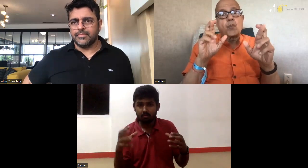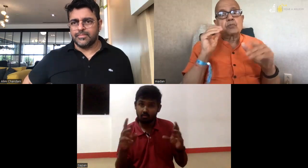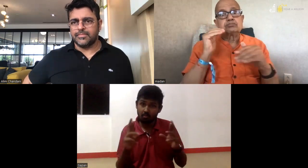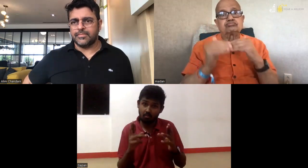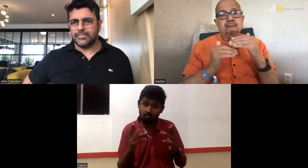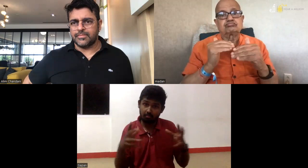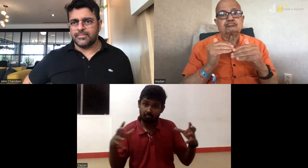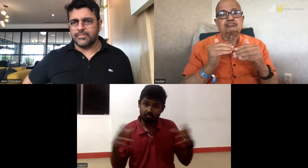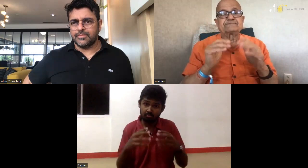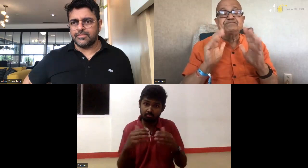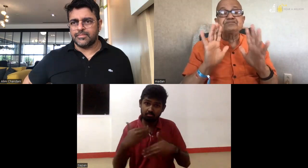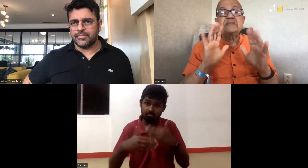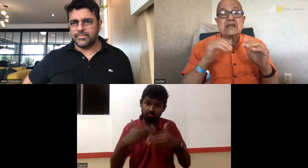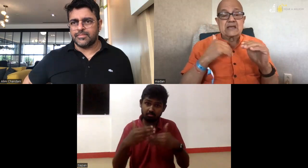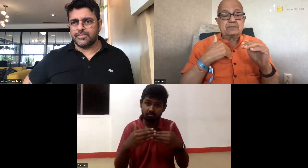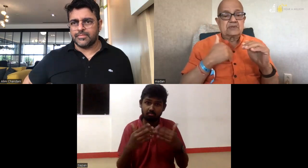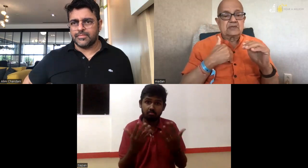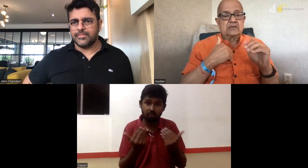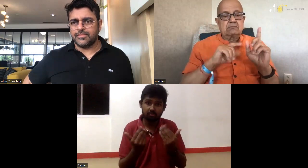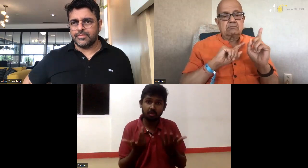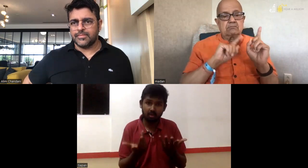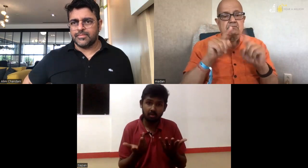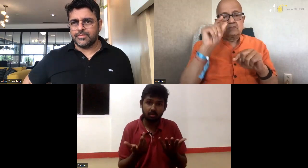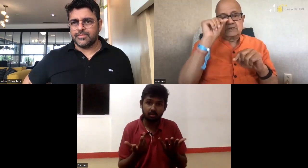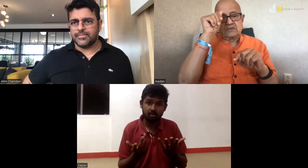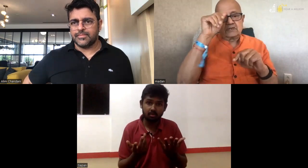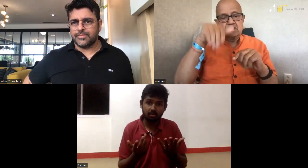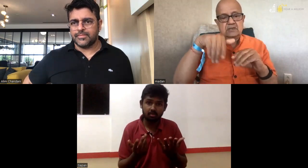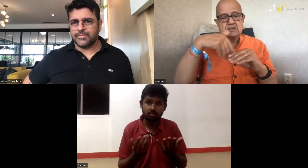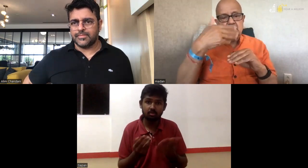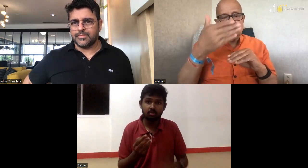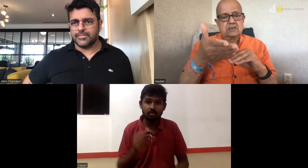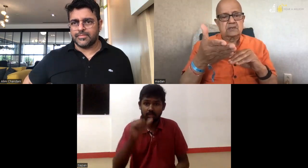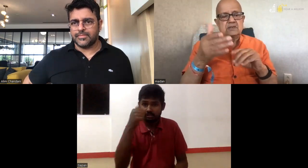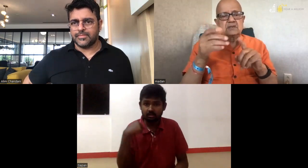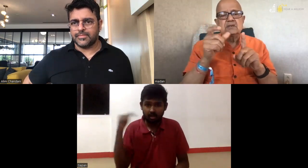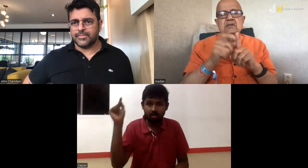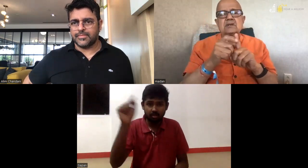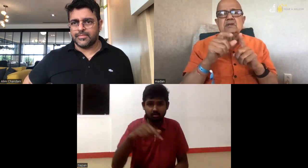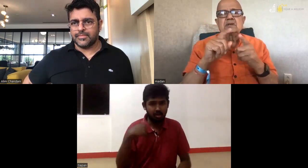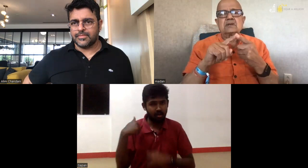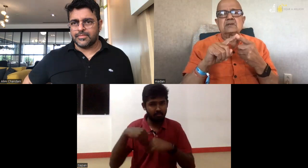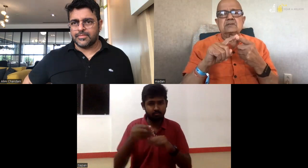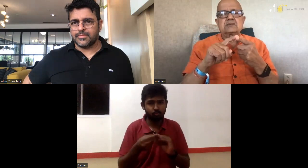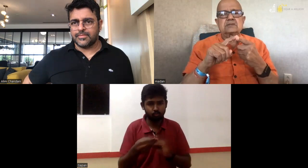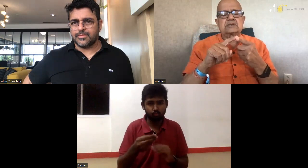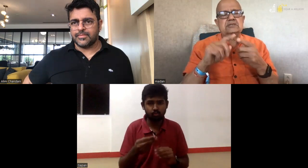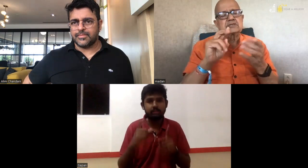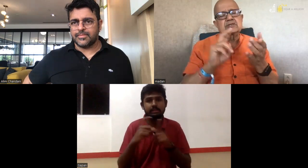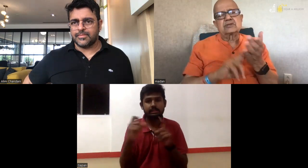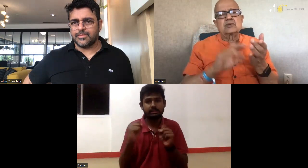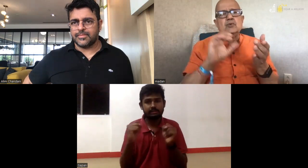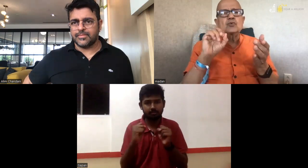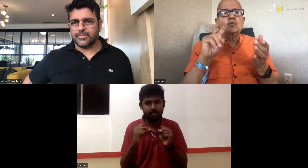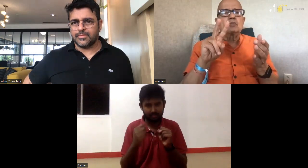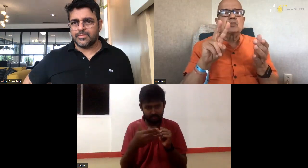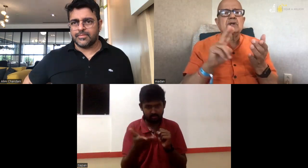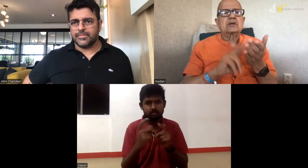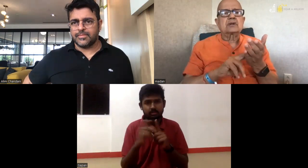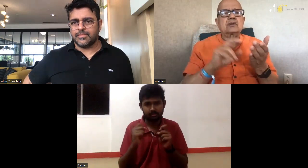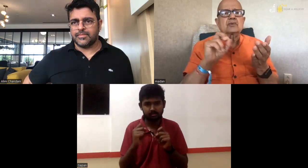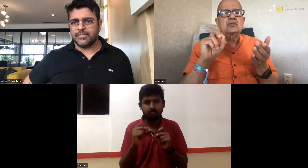a clashes. So it would be better to have a equal members. So to get the